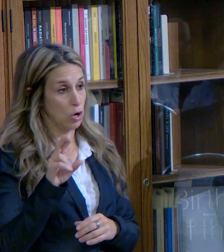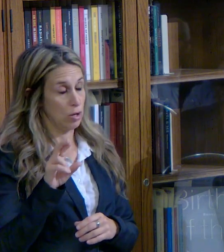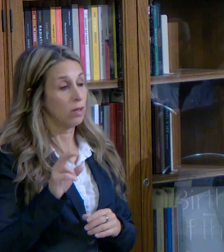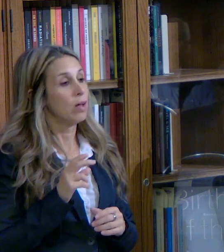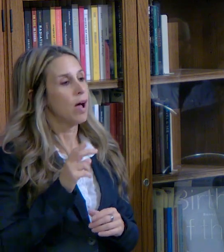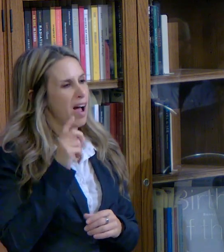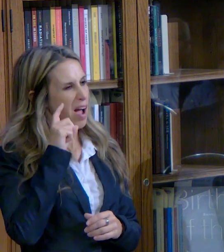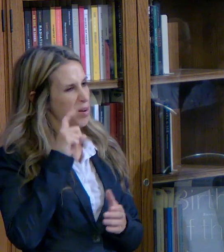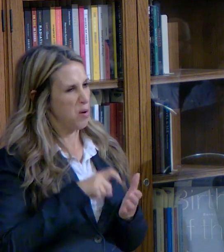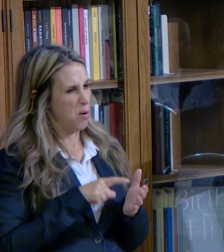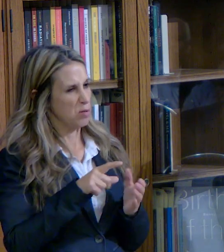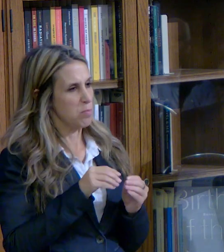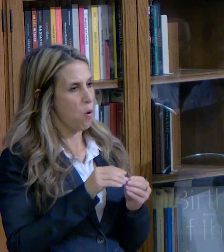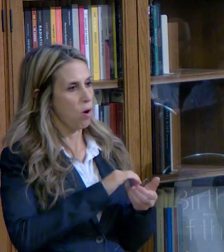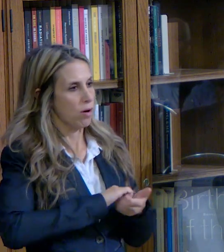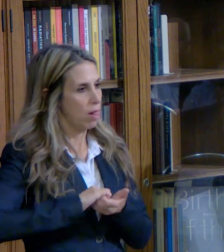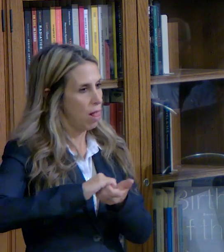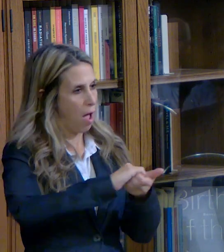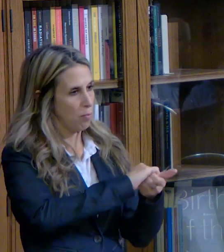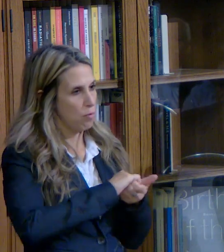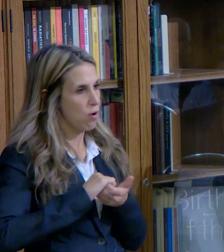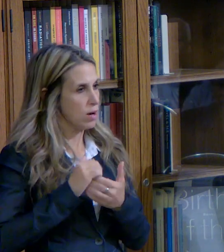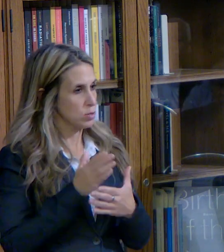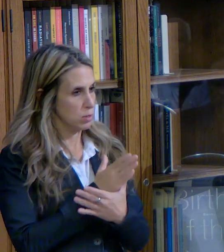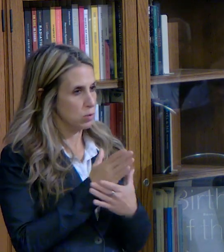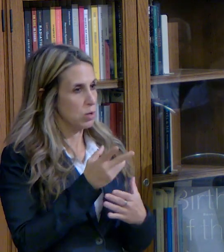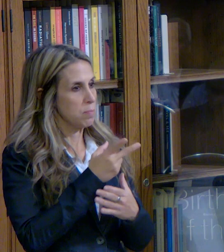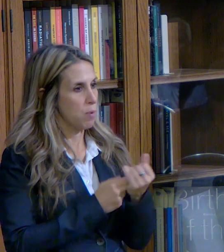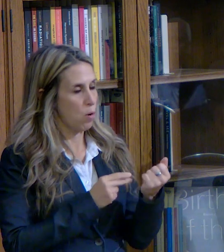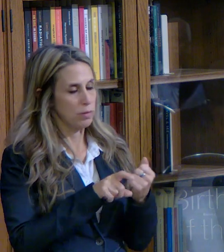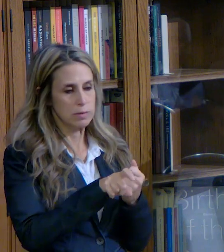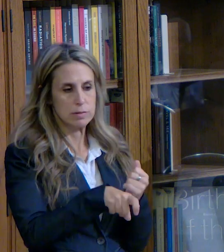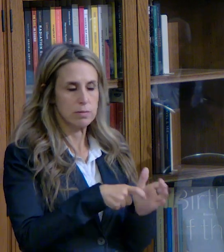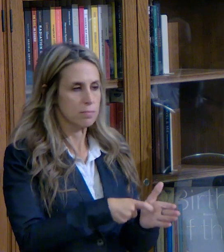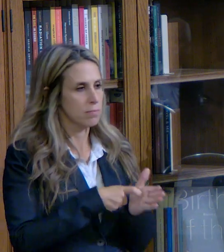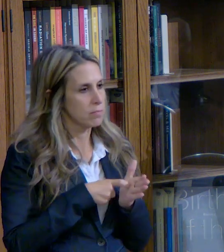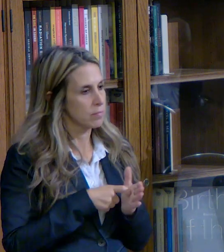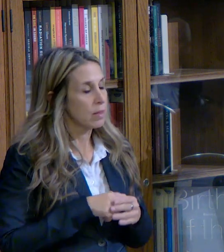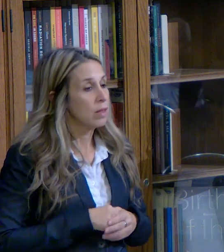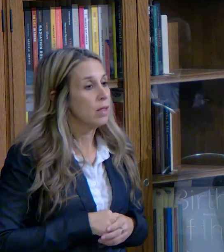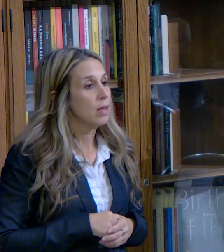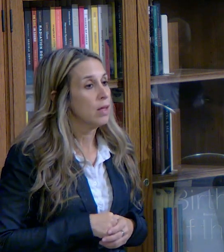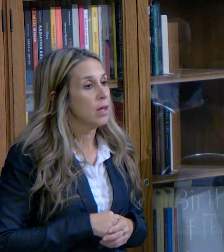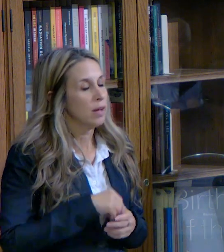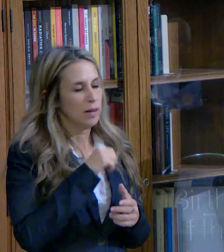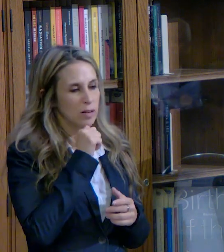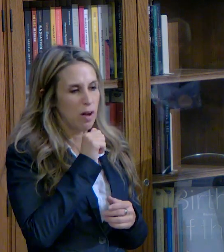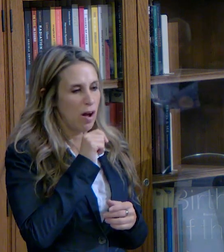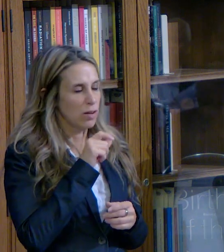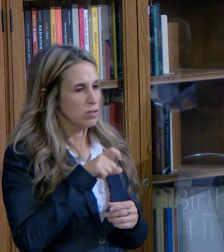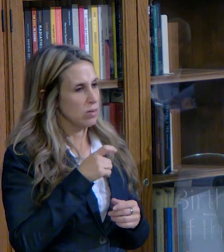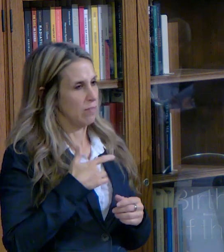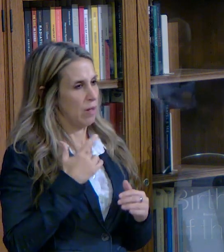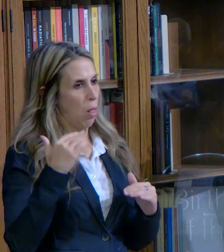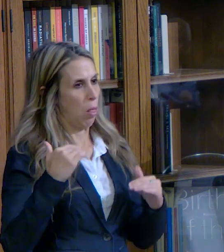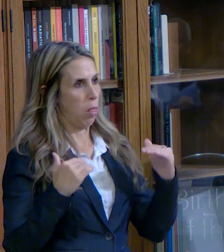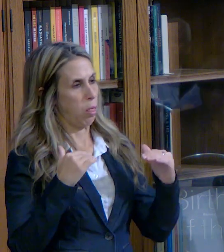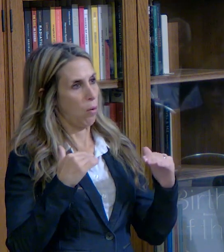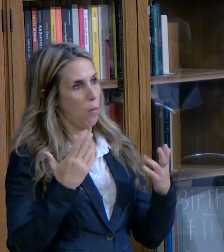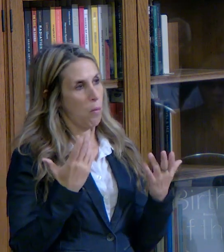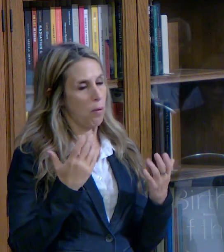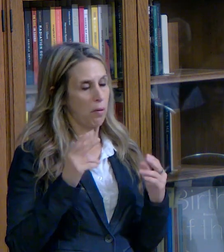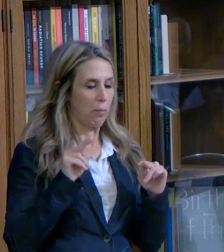more collaboration between the two is necessary there should not be a sense of elitism that